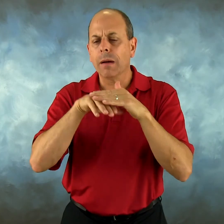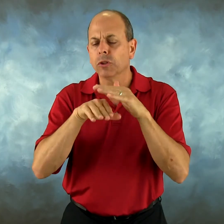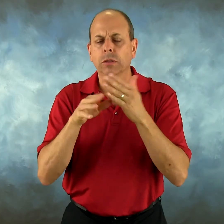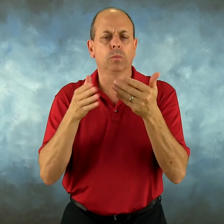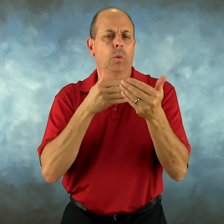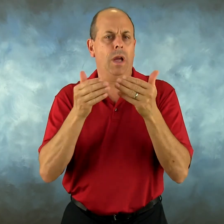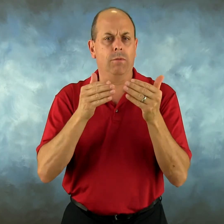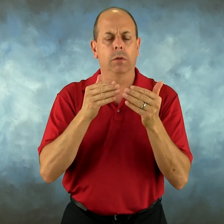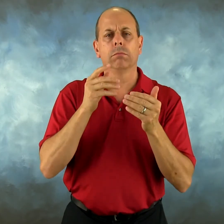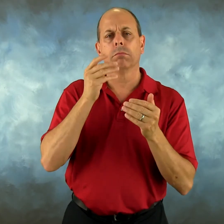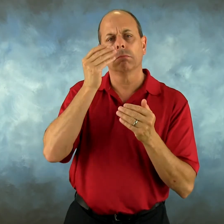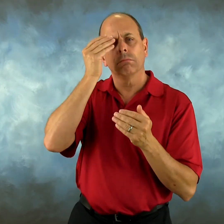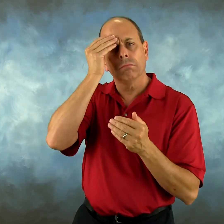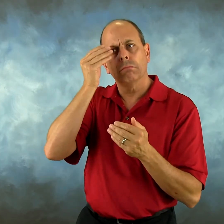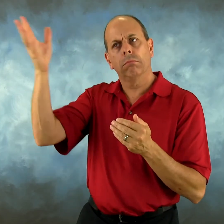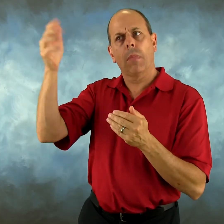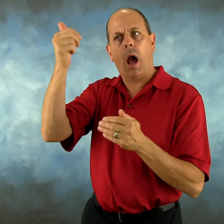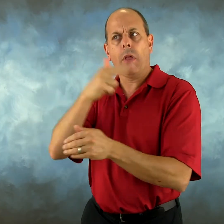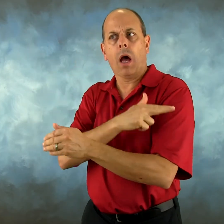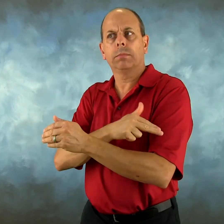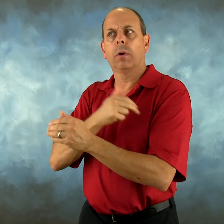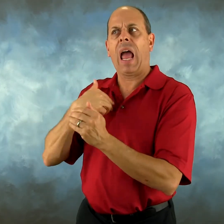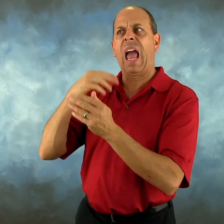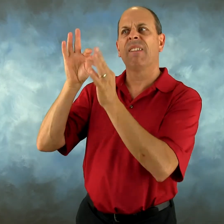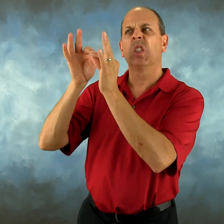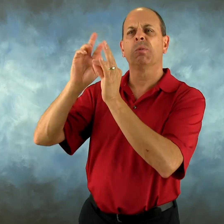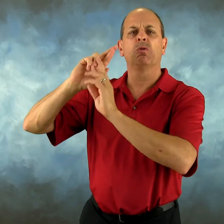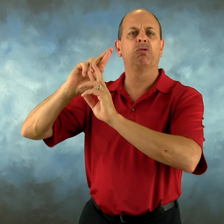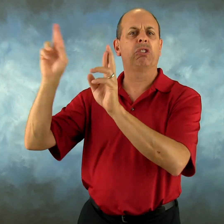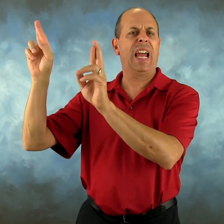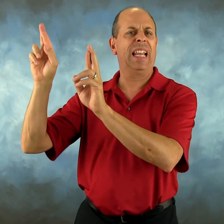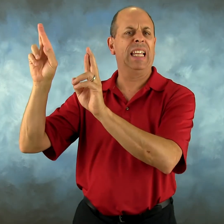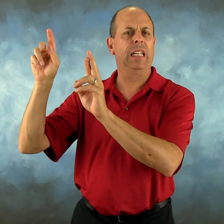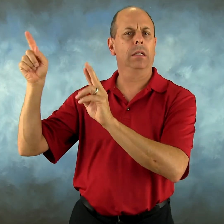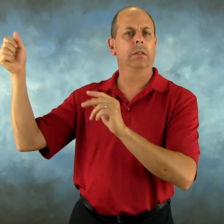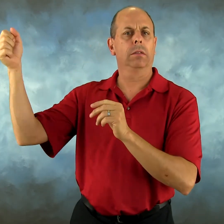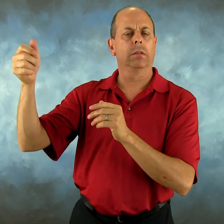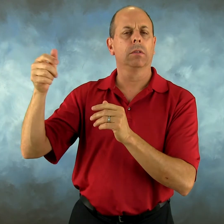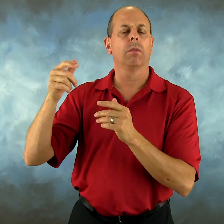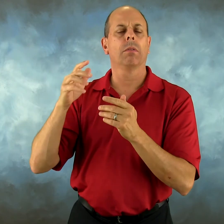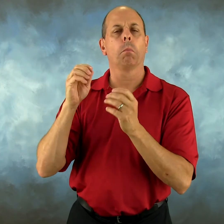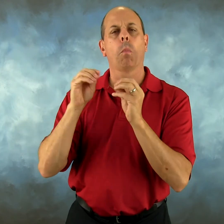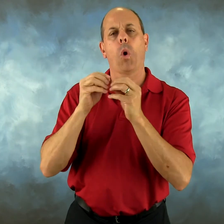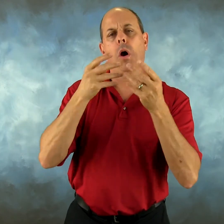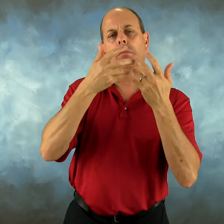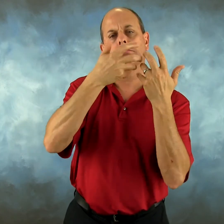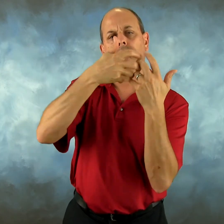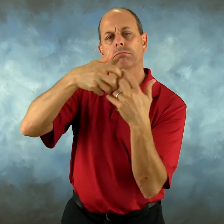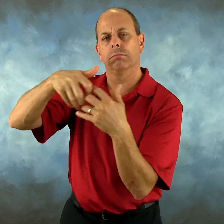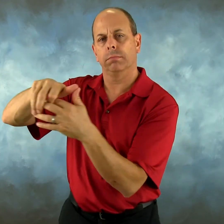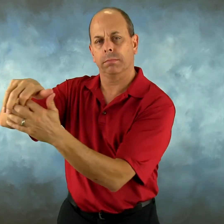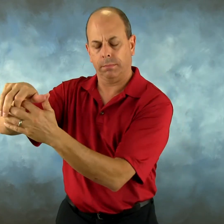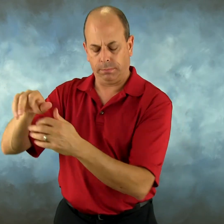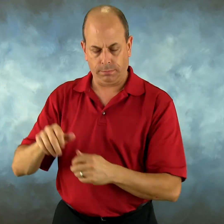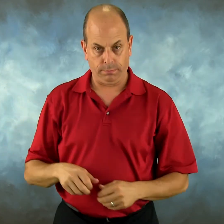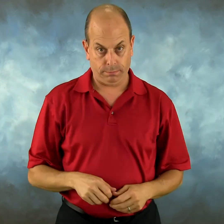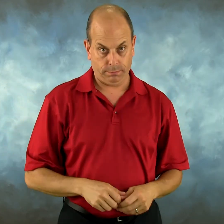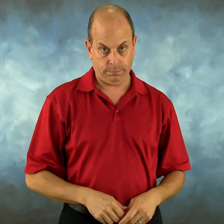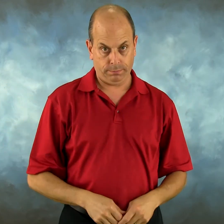provider to contact the other hospital and let them know that a deaf patient is coming. That way they can have